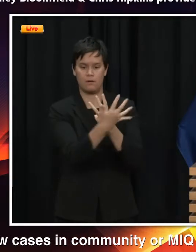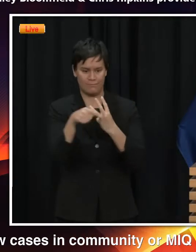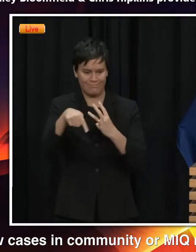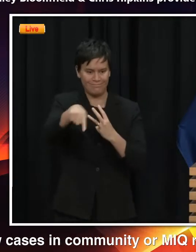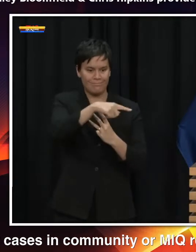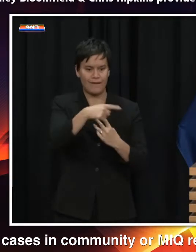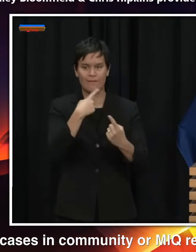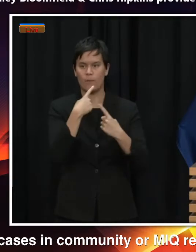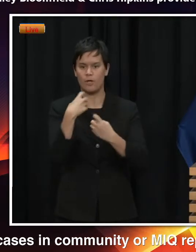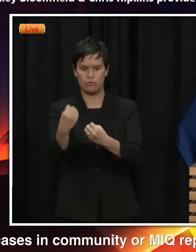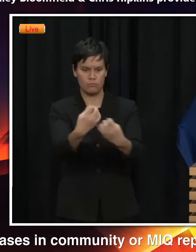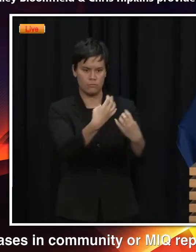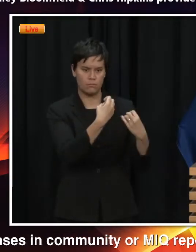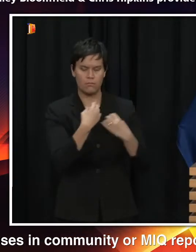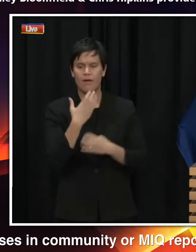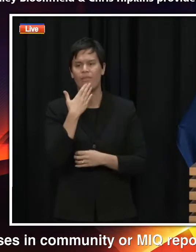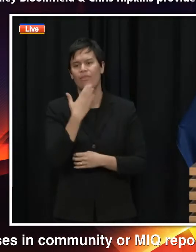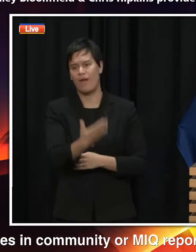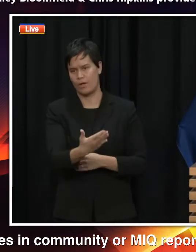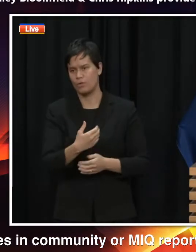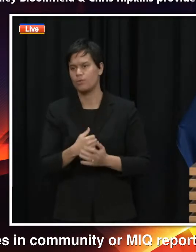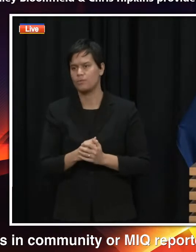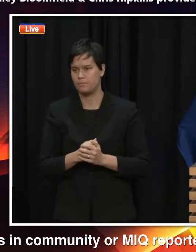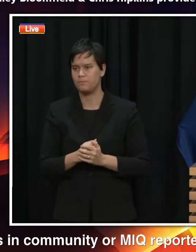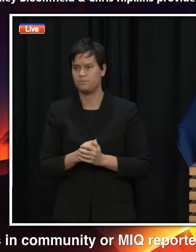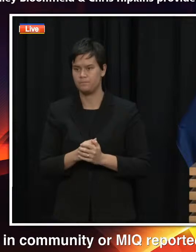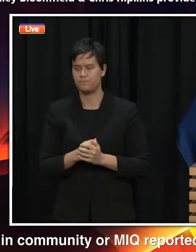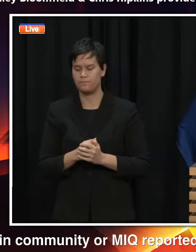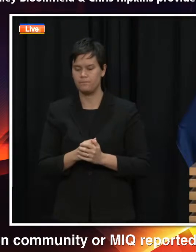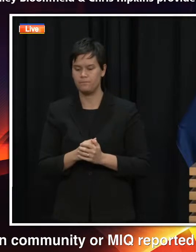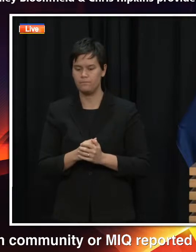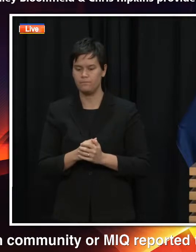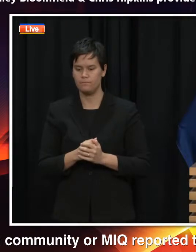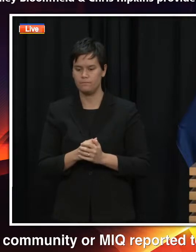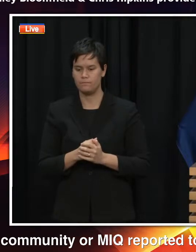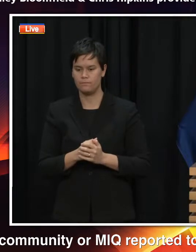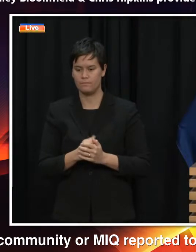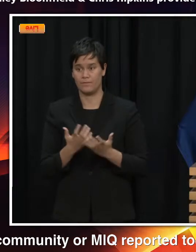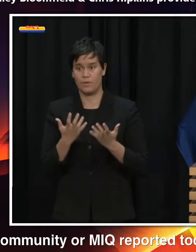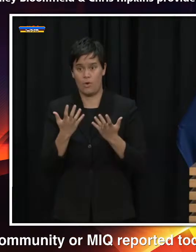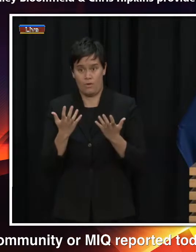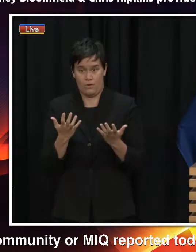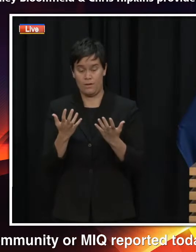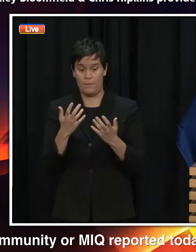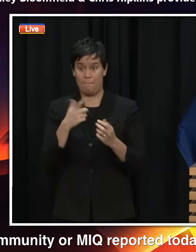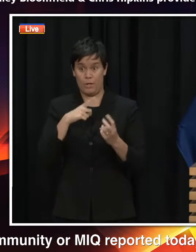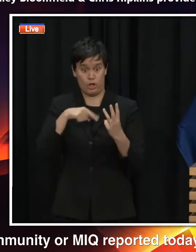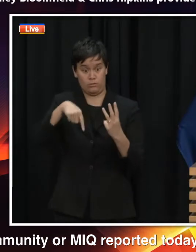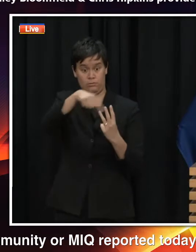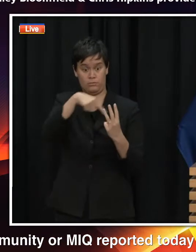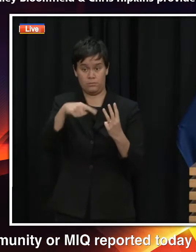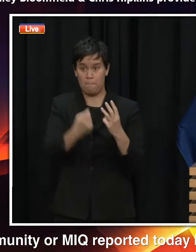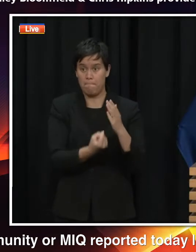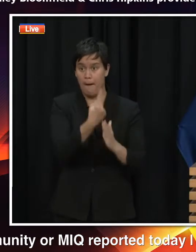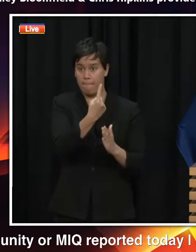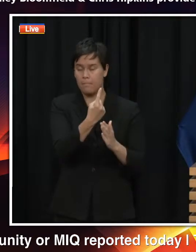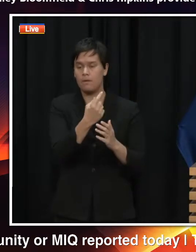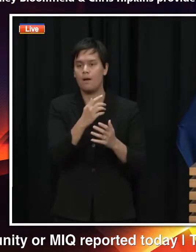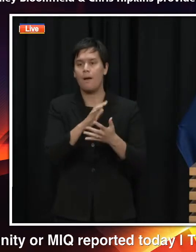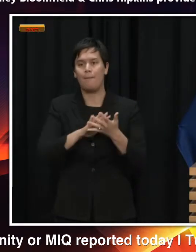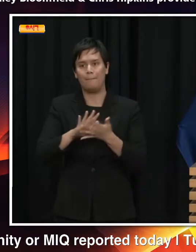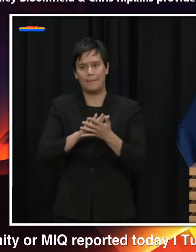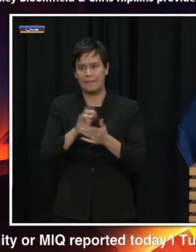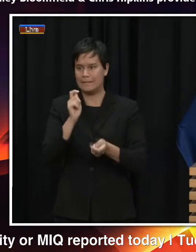build. These cases have resulted in a testing surge, and from the 5,818